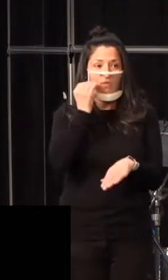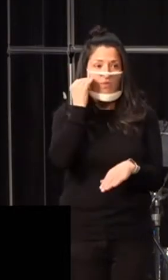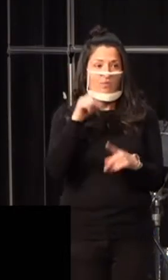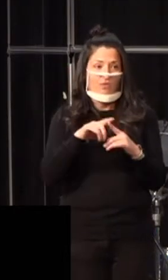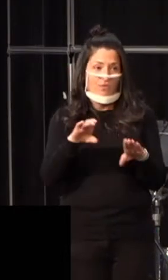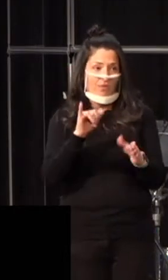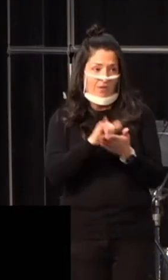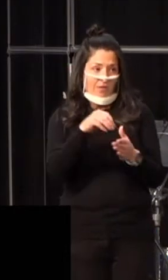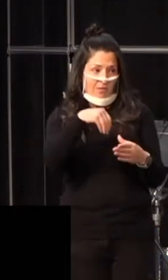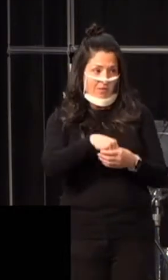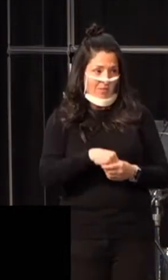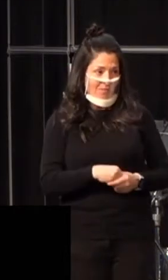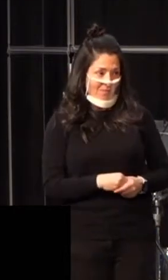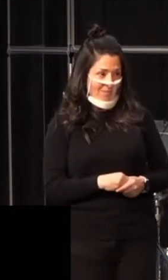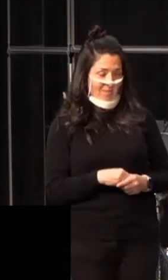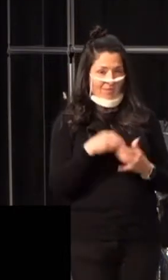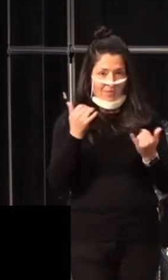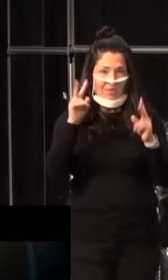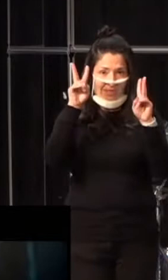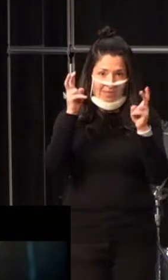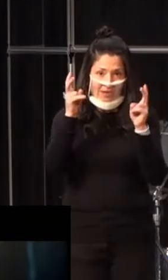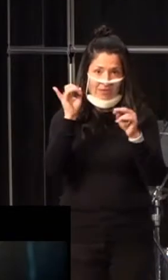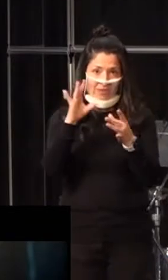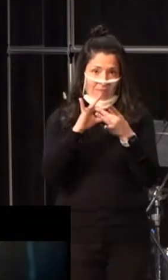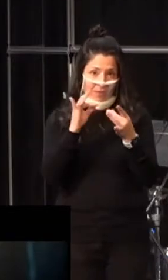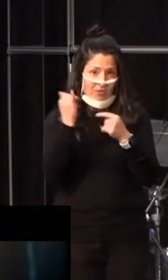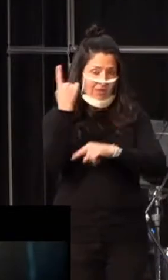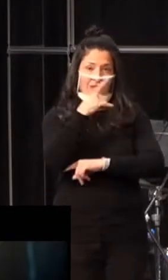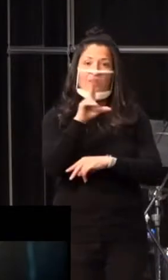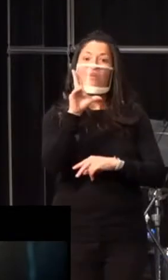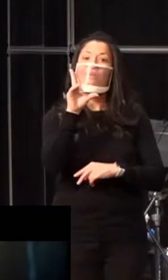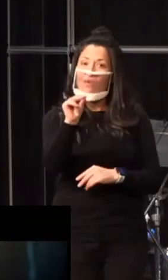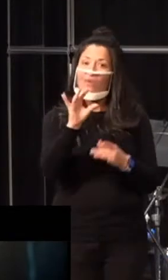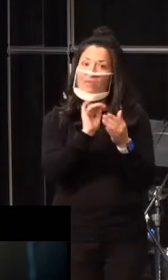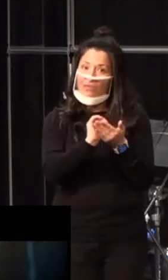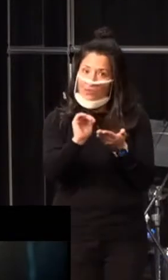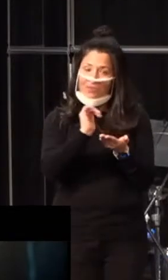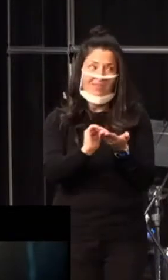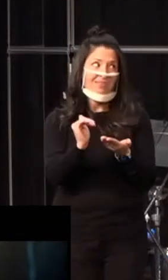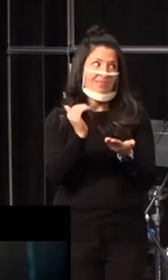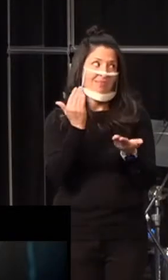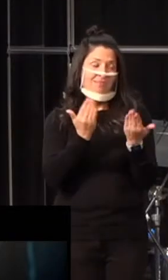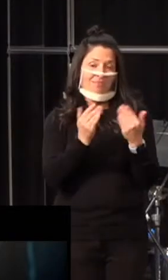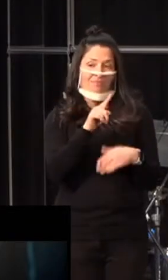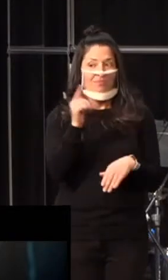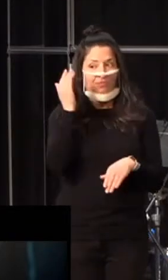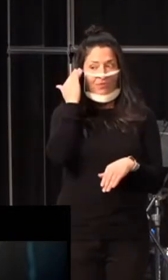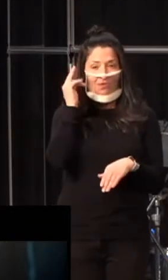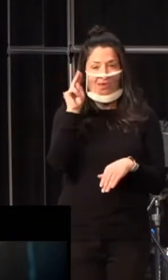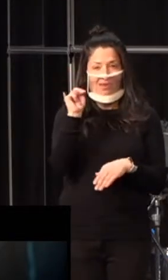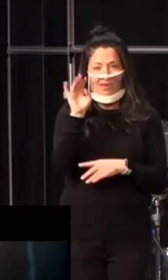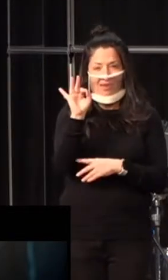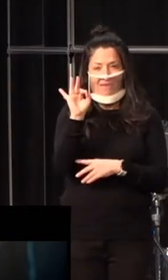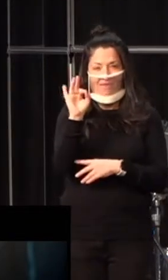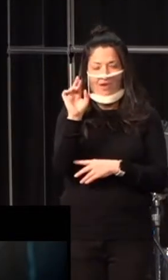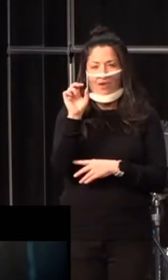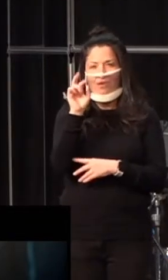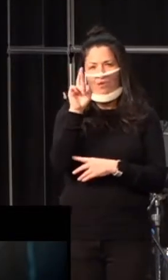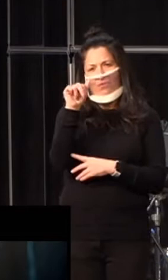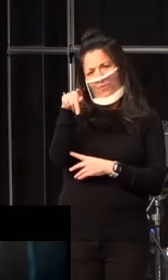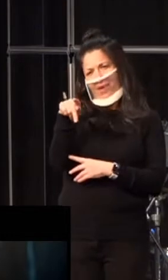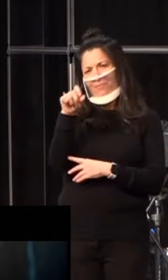in. So the title of the message today is No Excuses. Some of you may be familiar with the NF rap song with the same